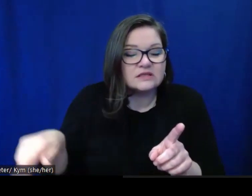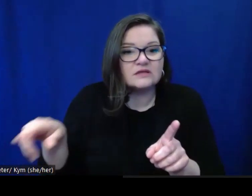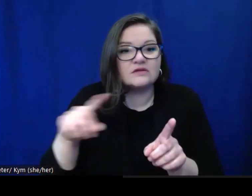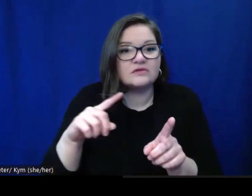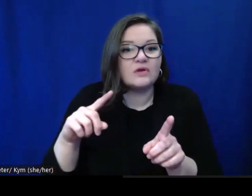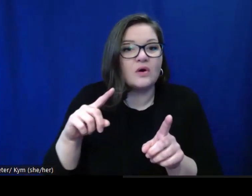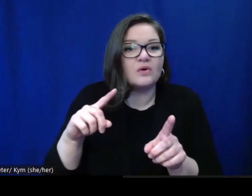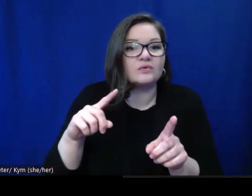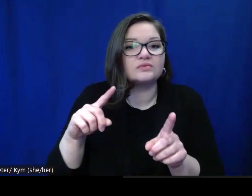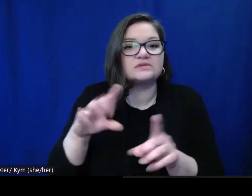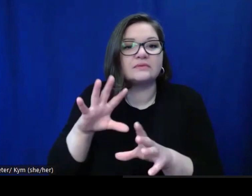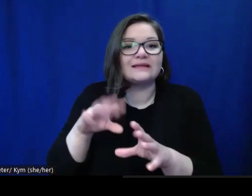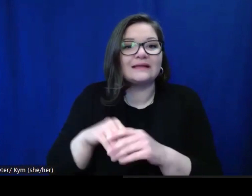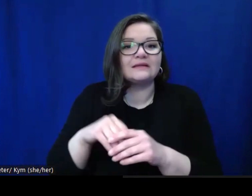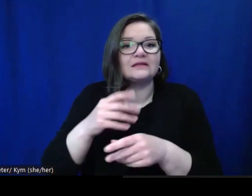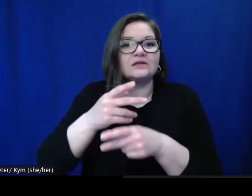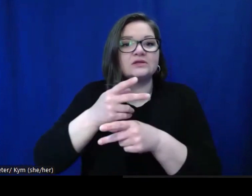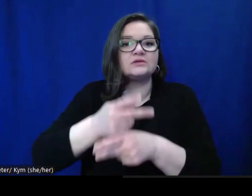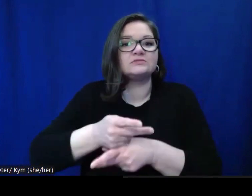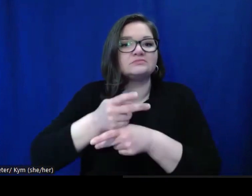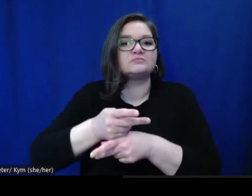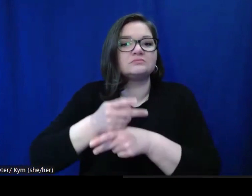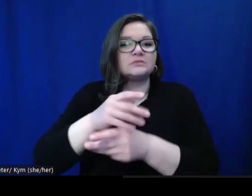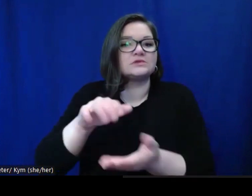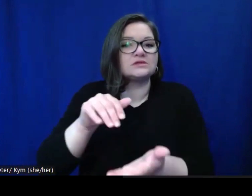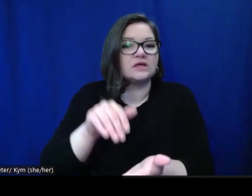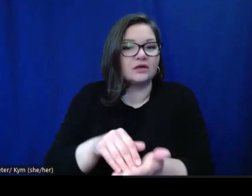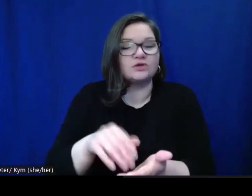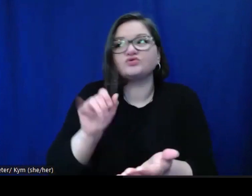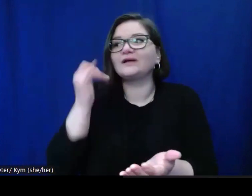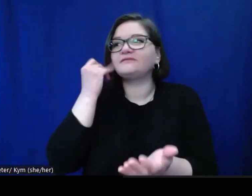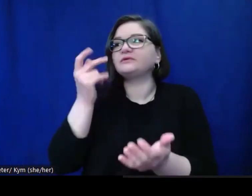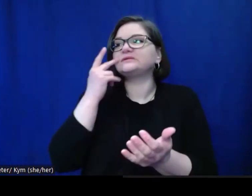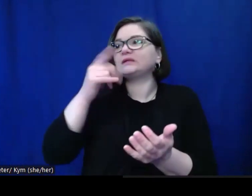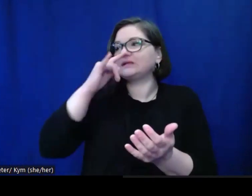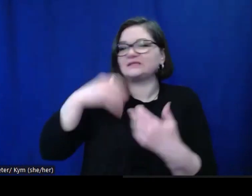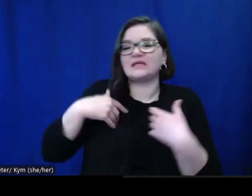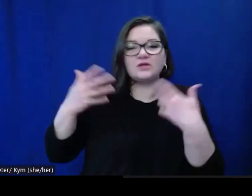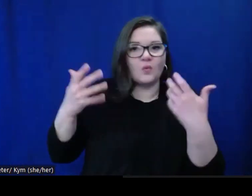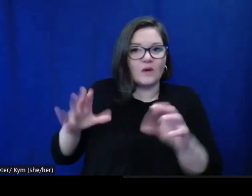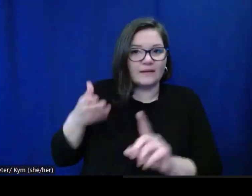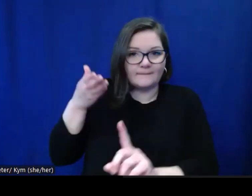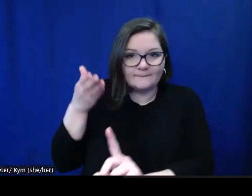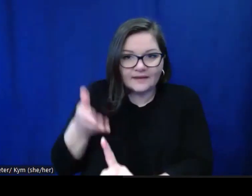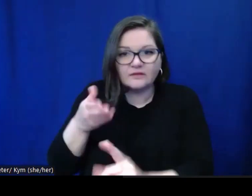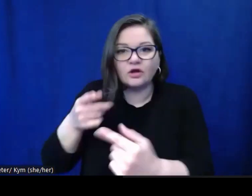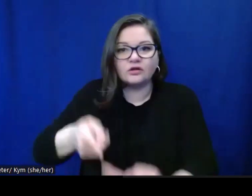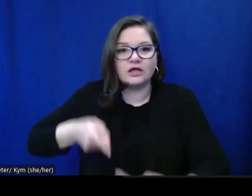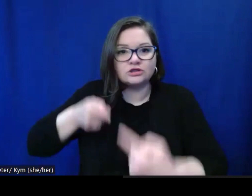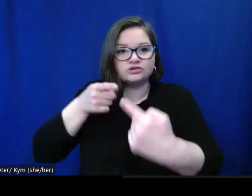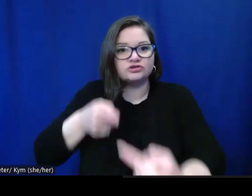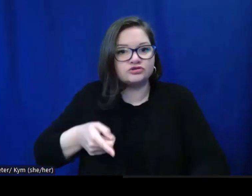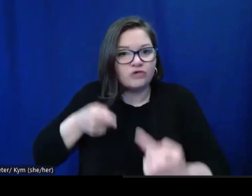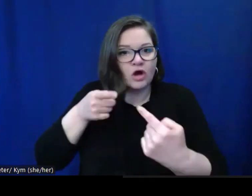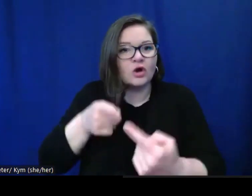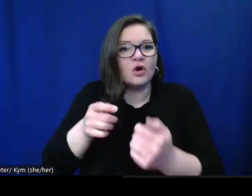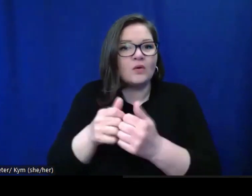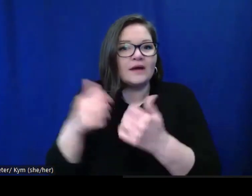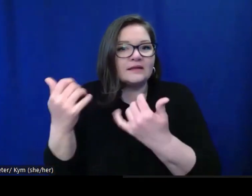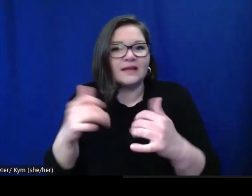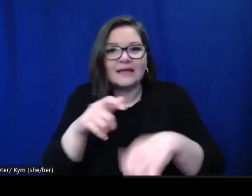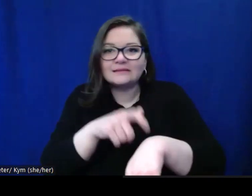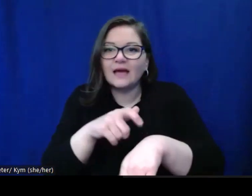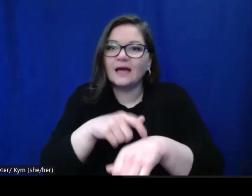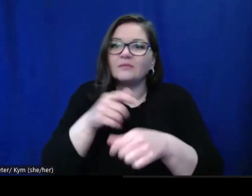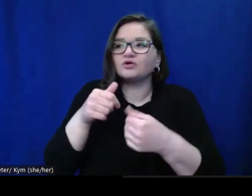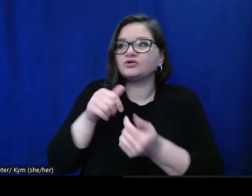to escape, they don't want to be here, the class is in circle time or in centers, this might be your little one